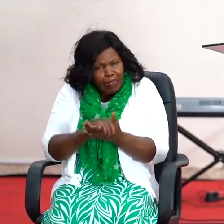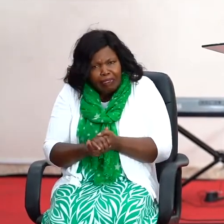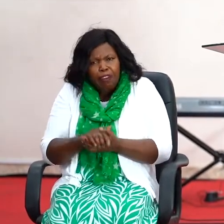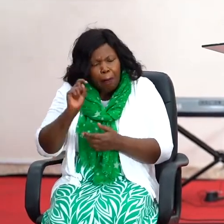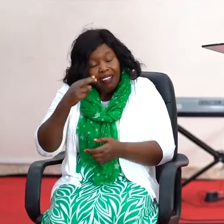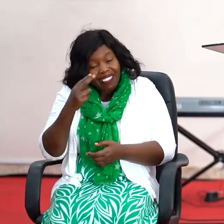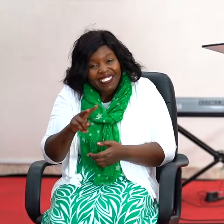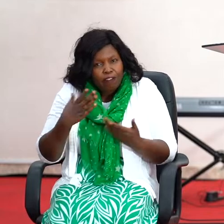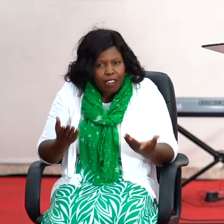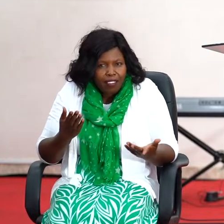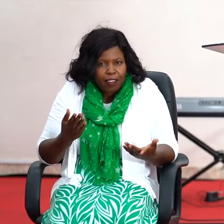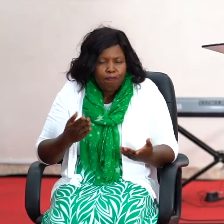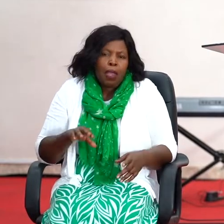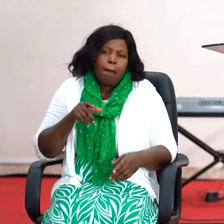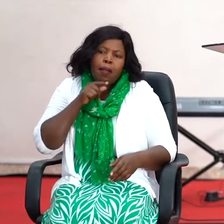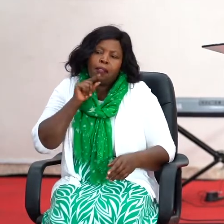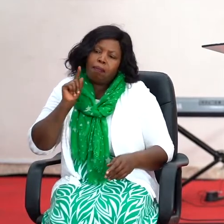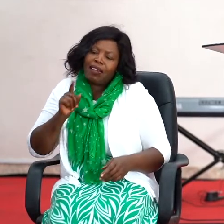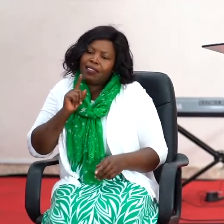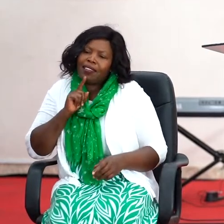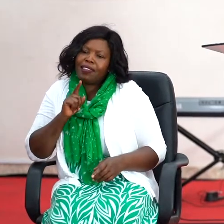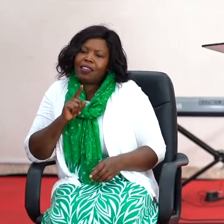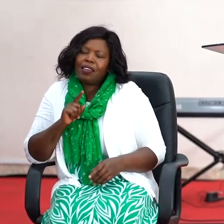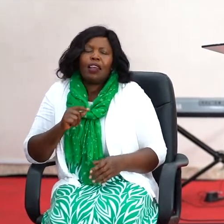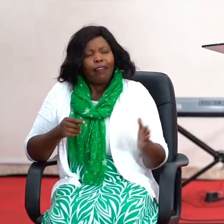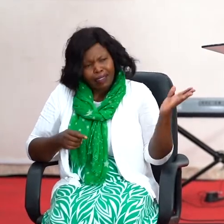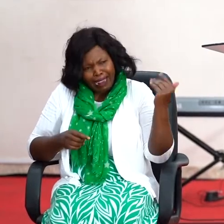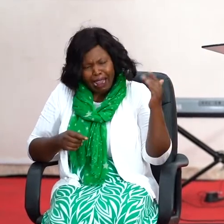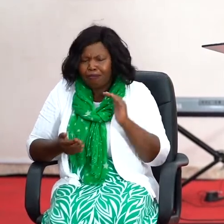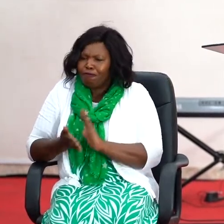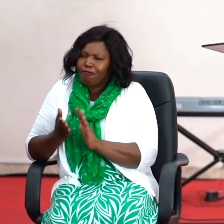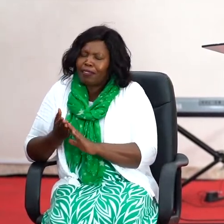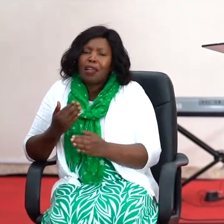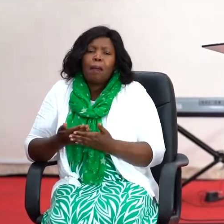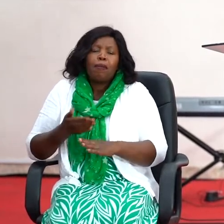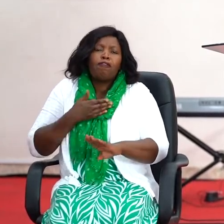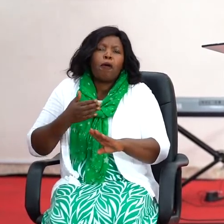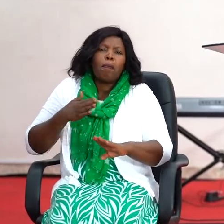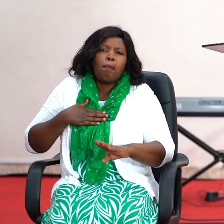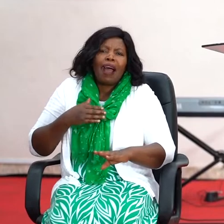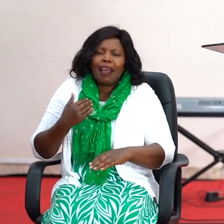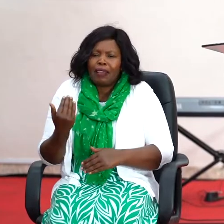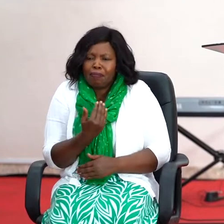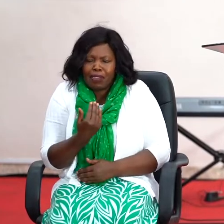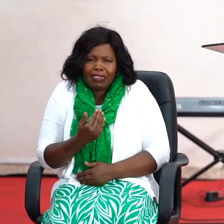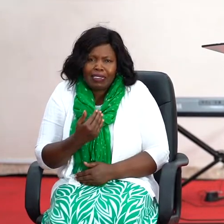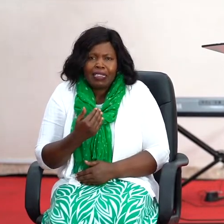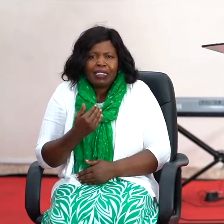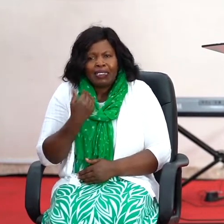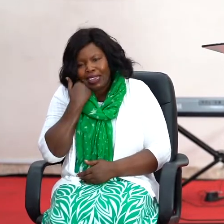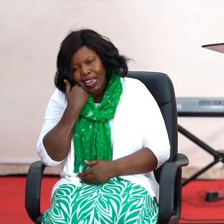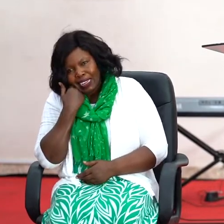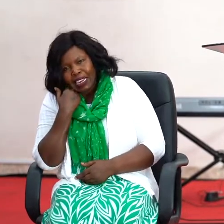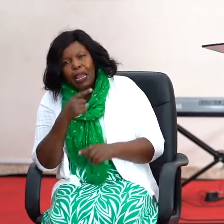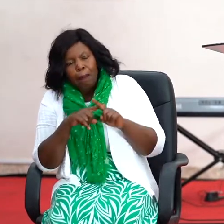said, sir, come down before my child dies. Jesus replied, you may go, your son will live.